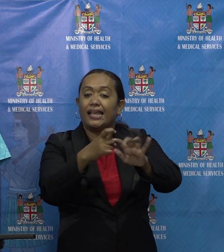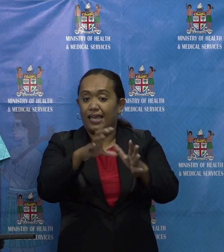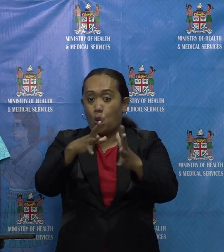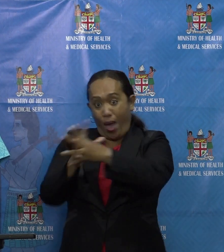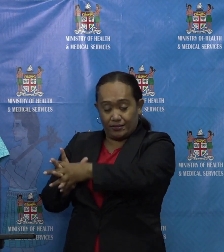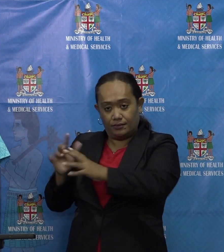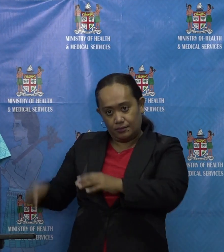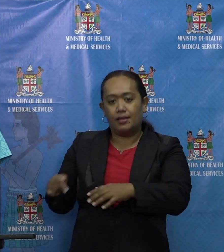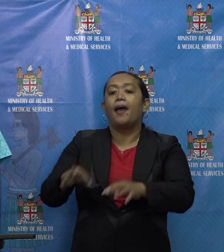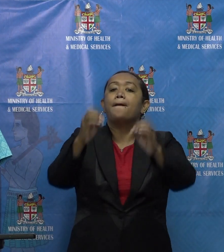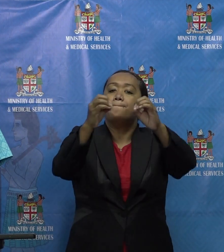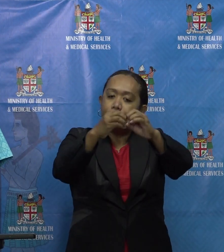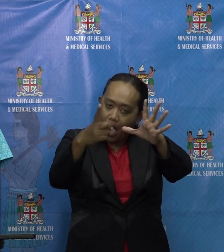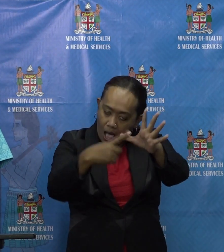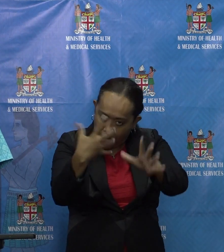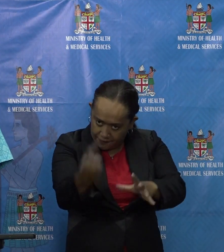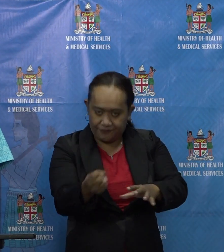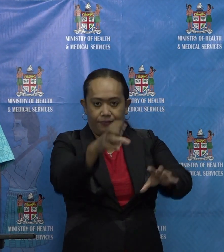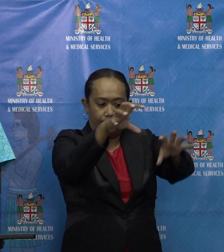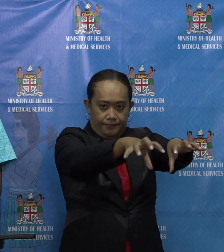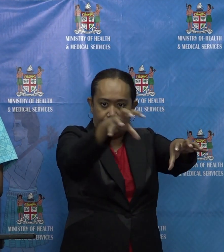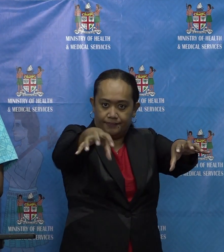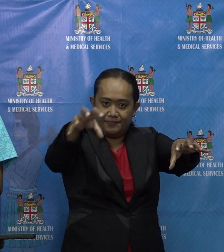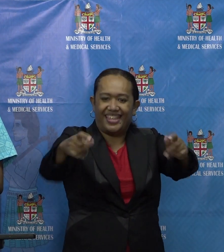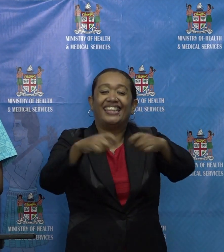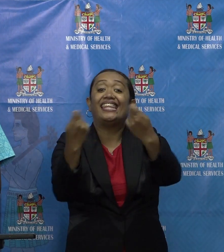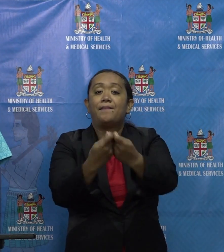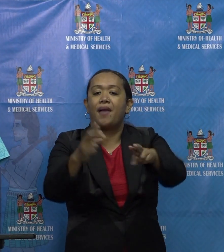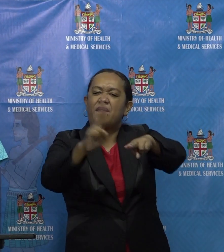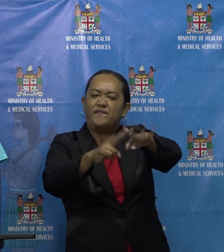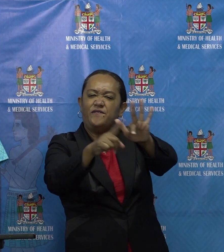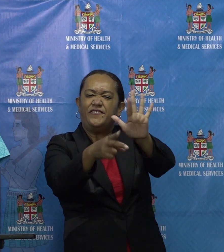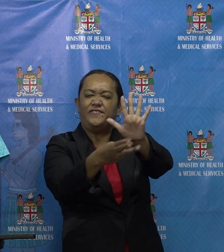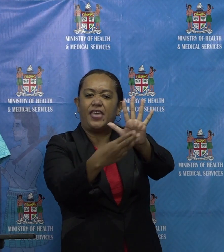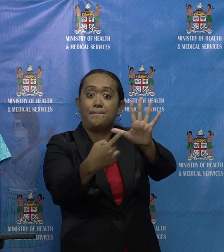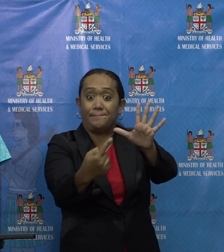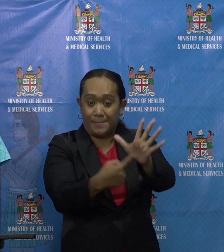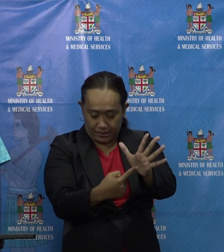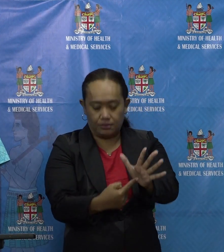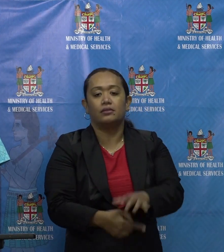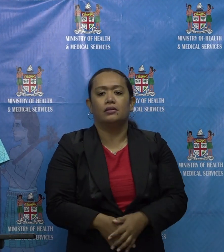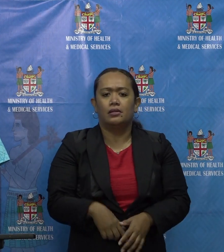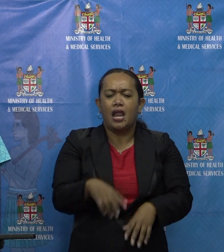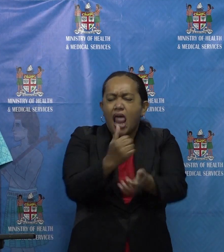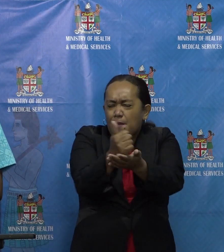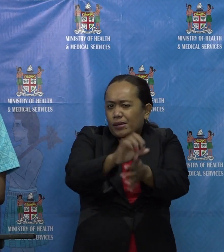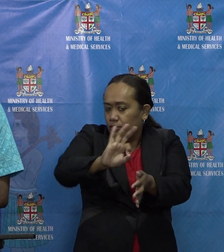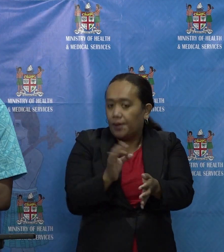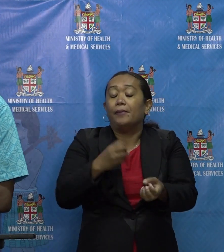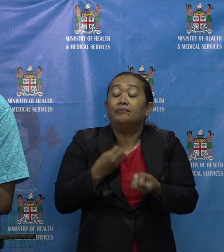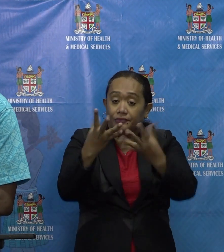we'll also have a team stationed in Ba. I don't have the detail of the numbers, but we can provide that later.